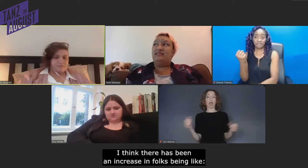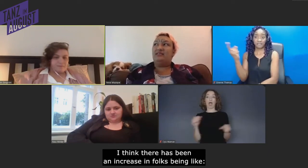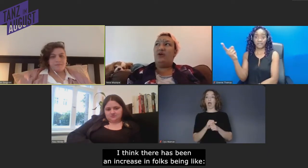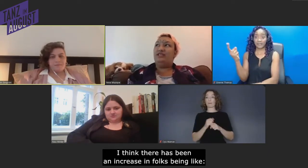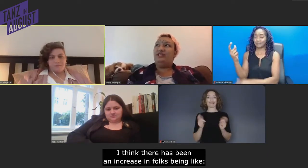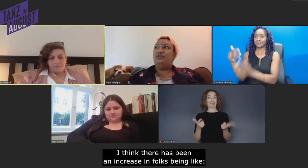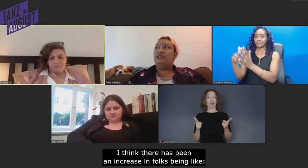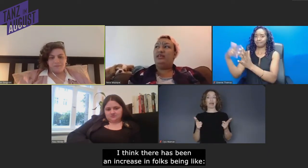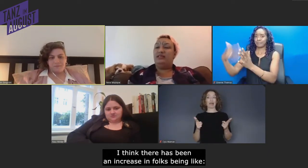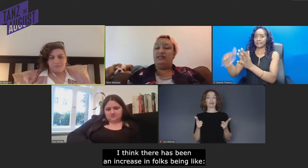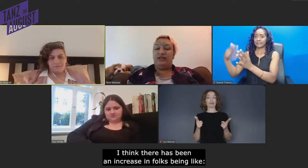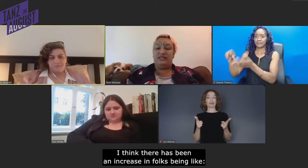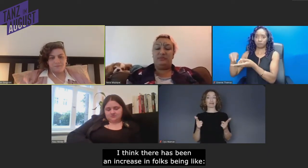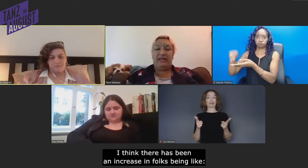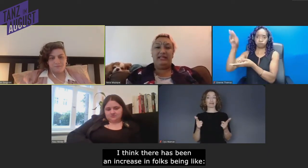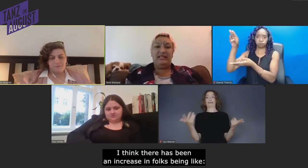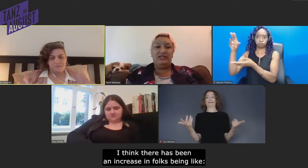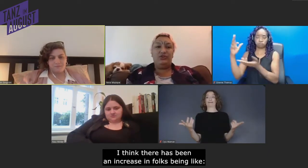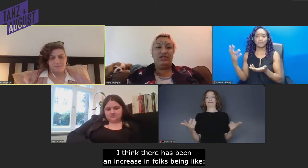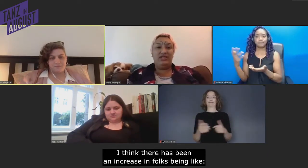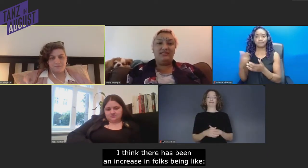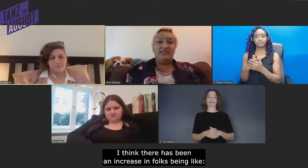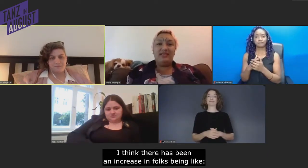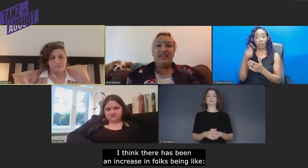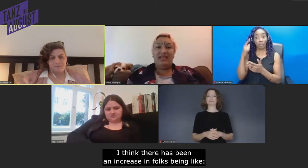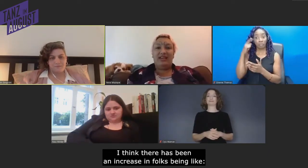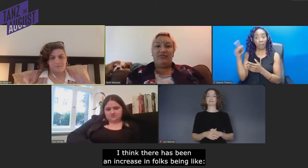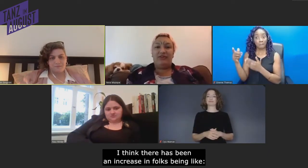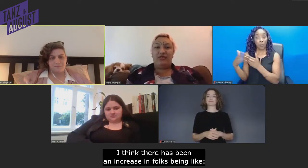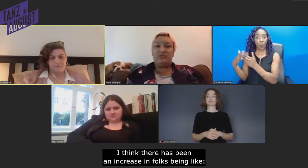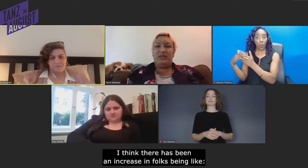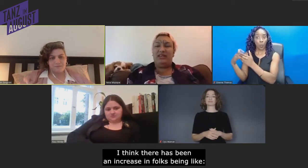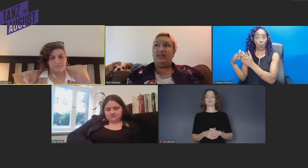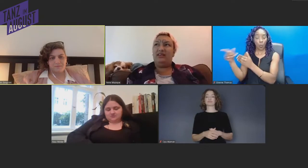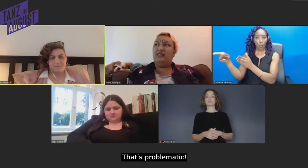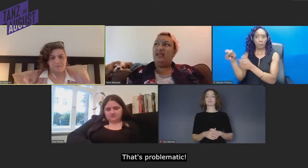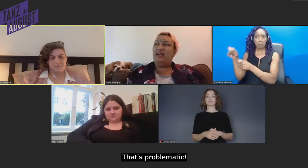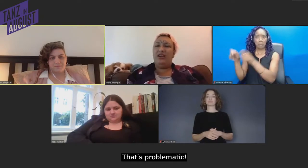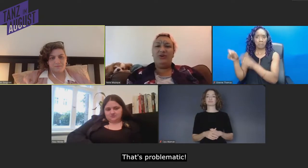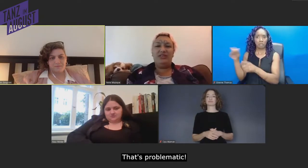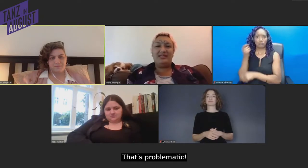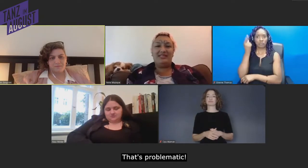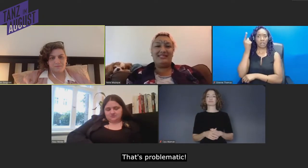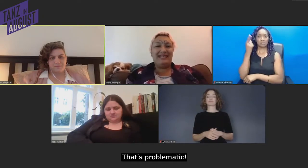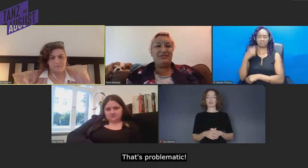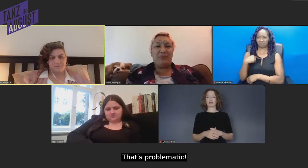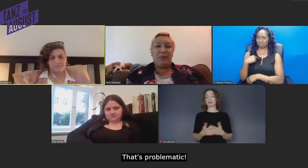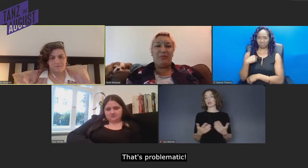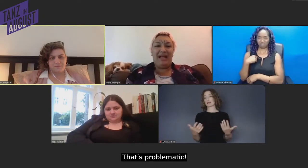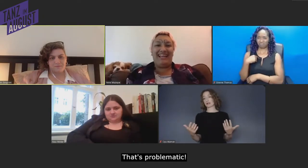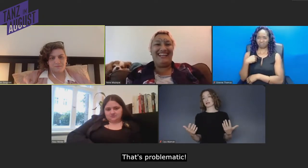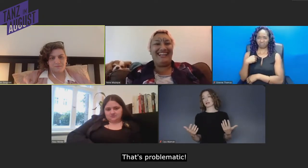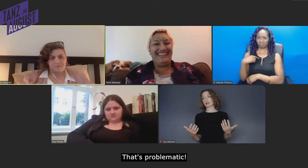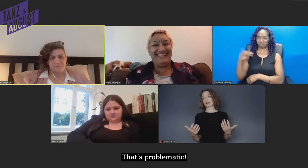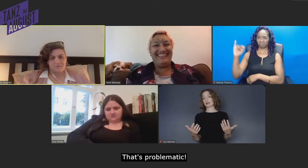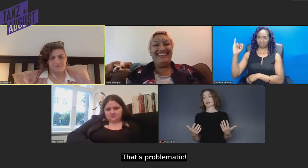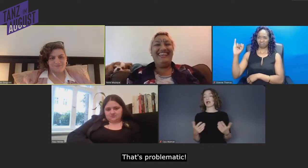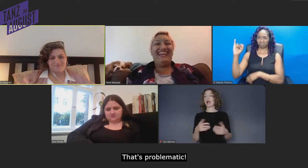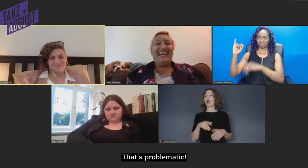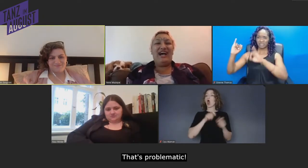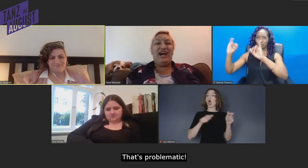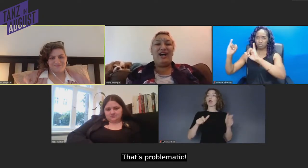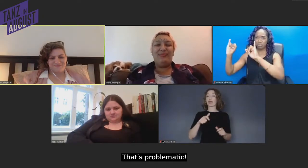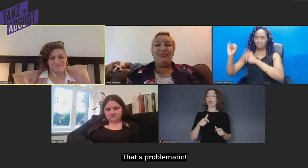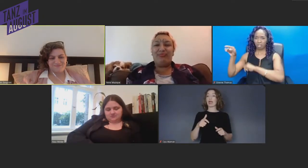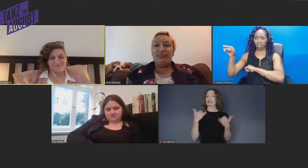And so I do think that there has been an increase in folks being like, oh, that's problematic